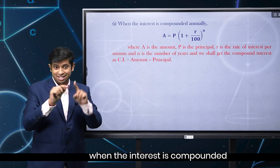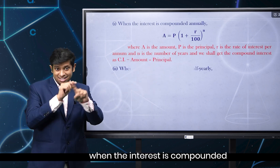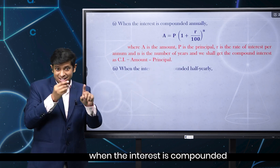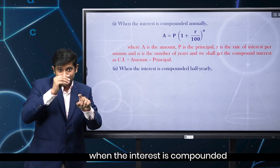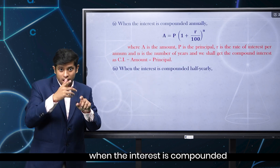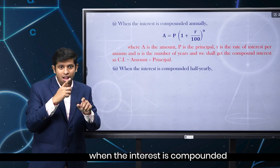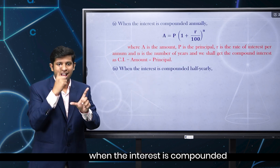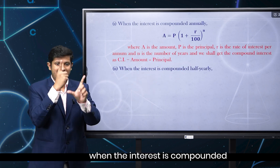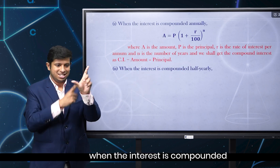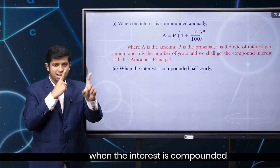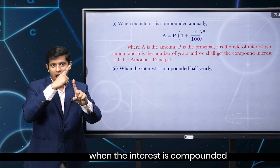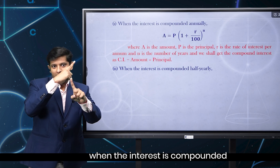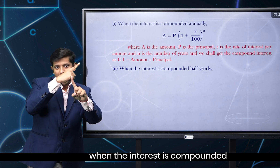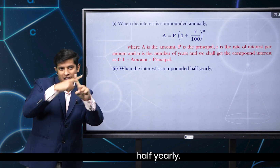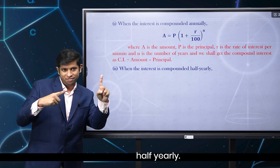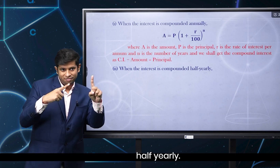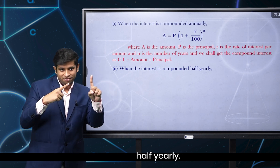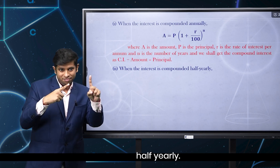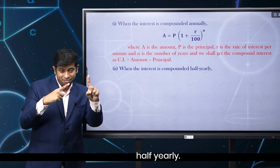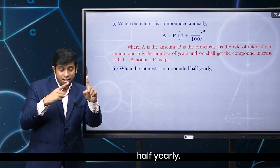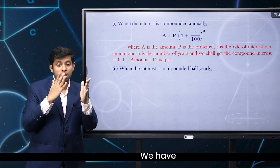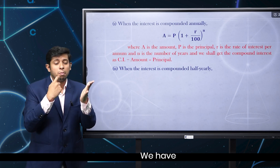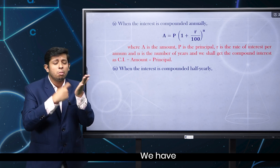When the interest is compounded half yearly, we have